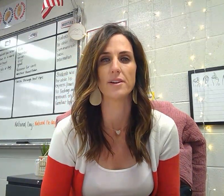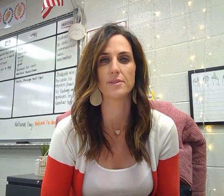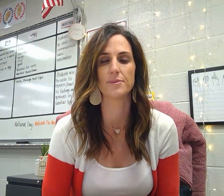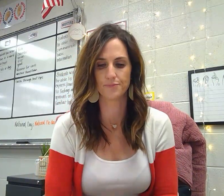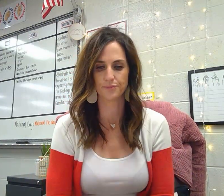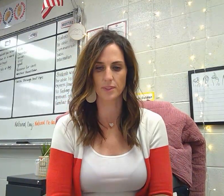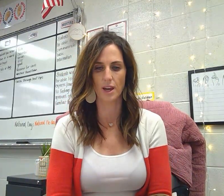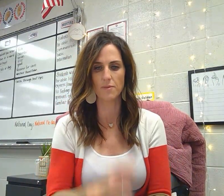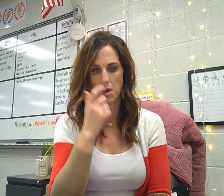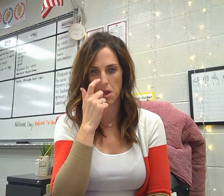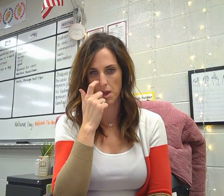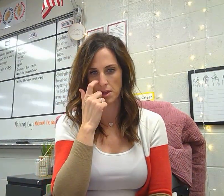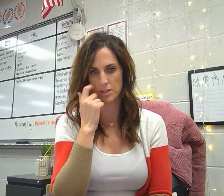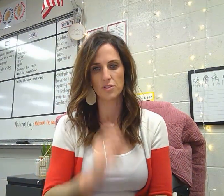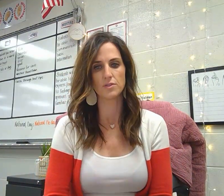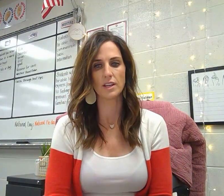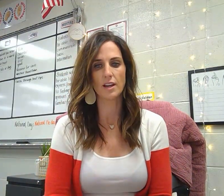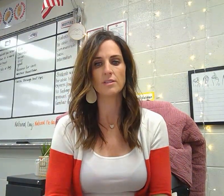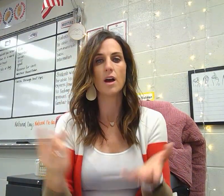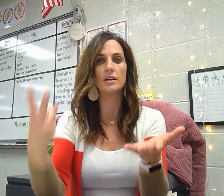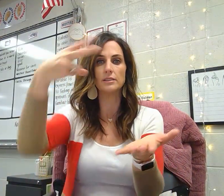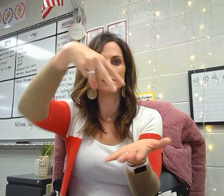spot. Okay, let's do those again.